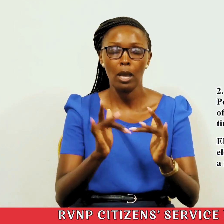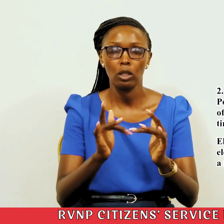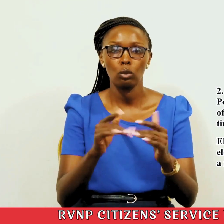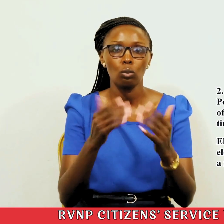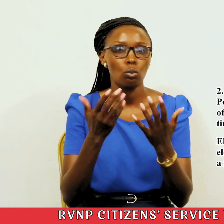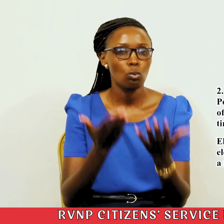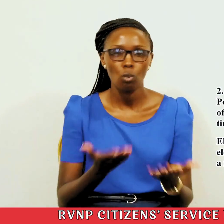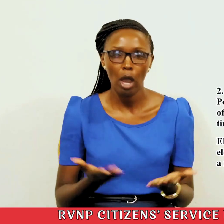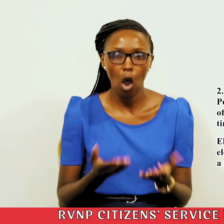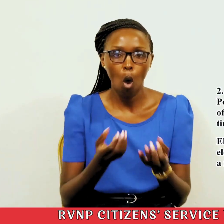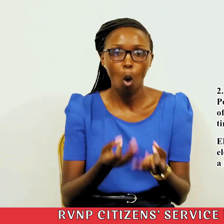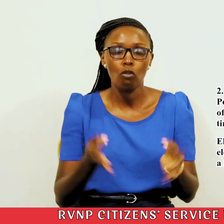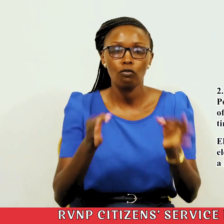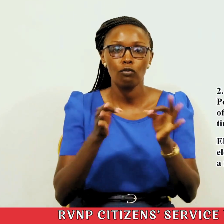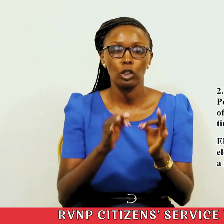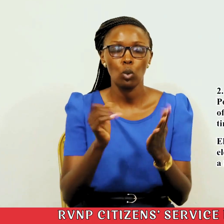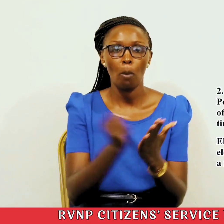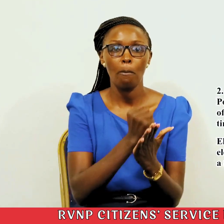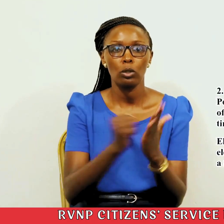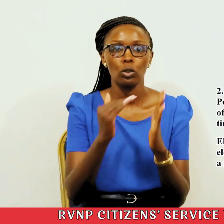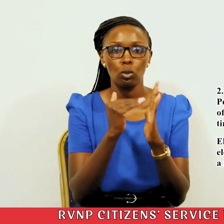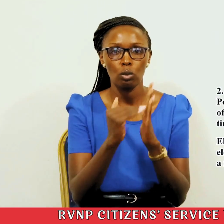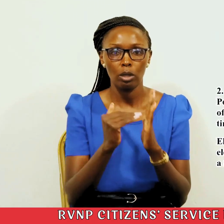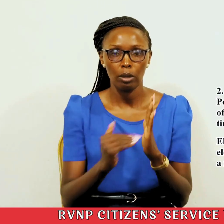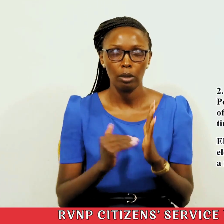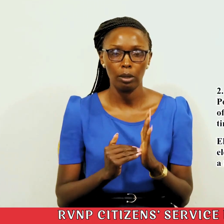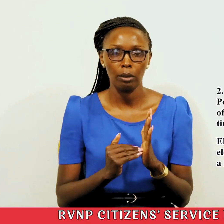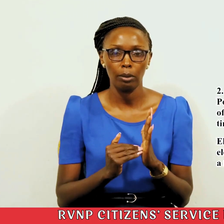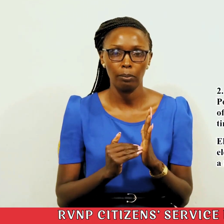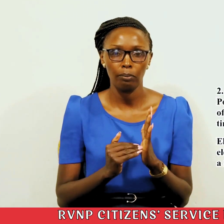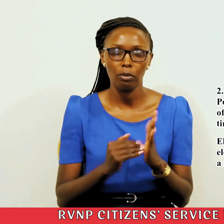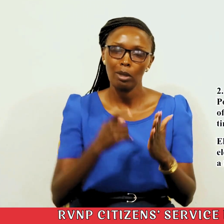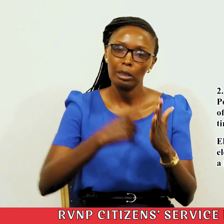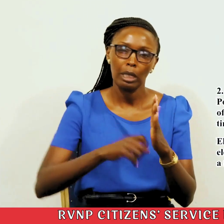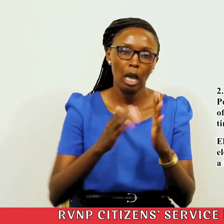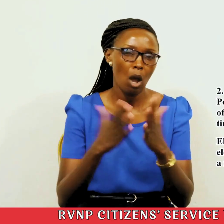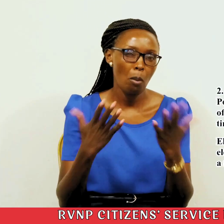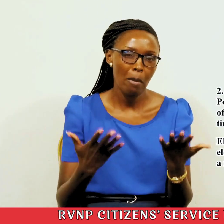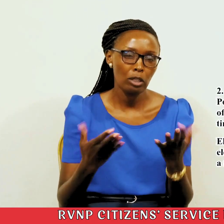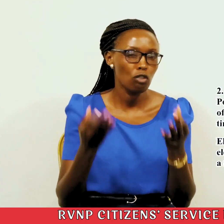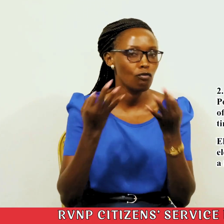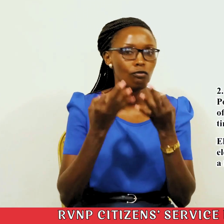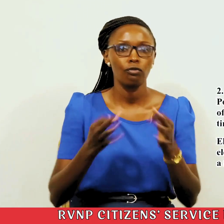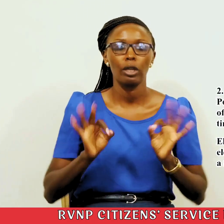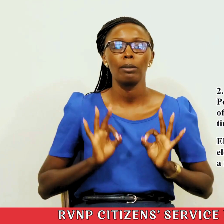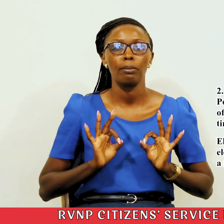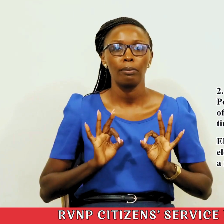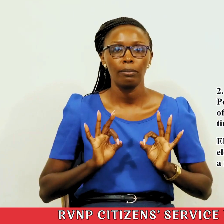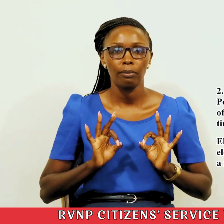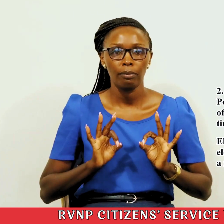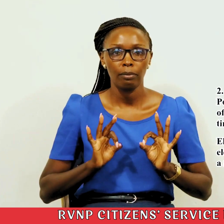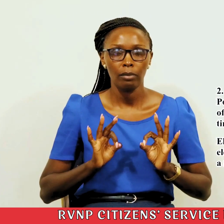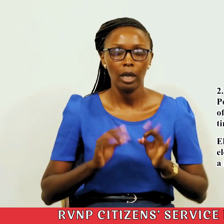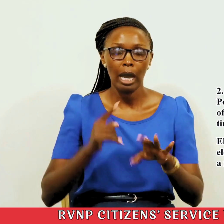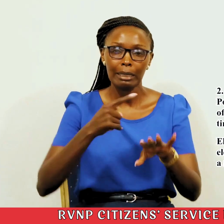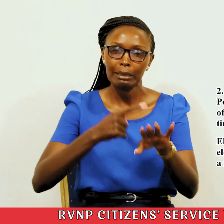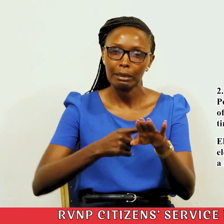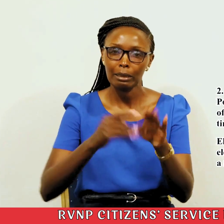postal address. This is a free service. The timeline is